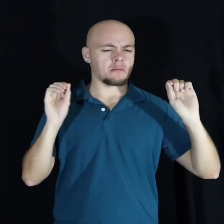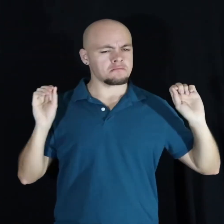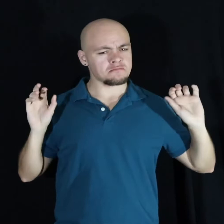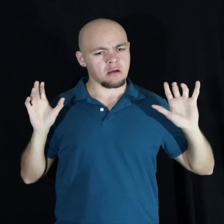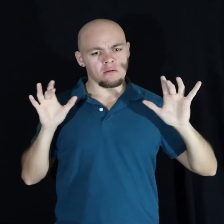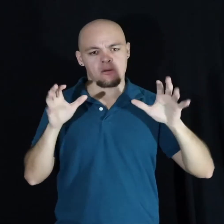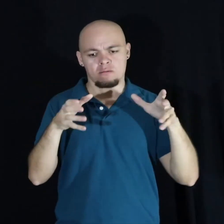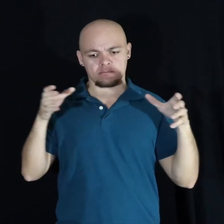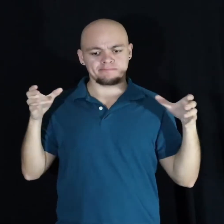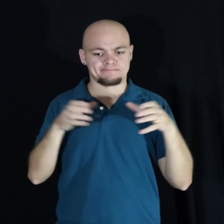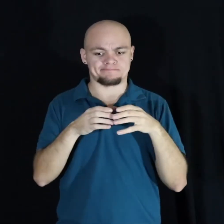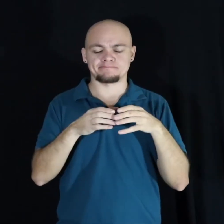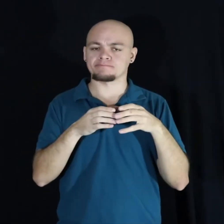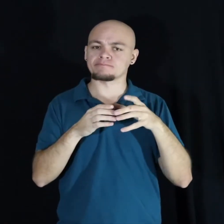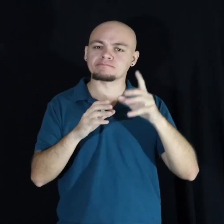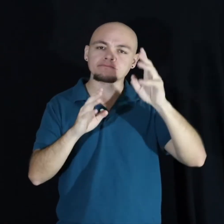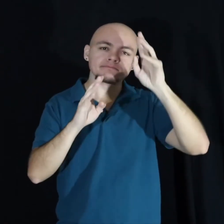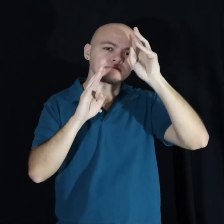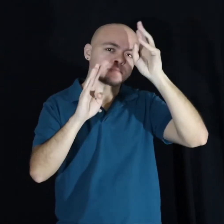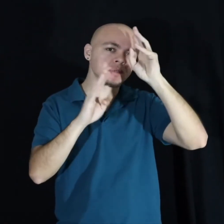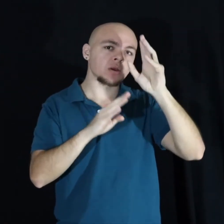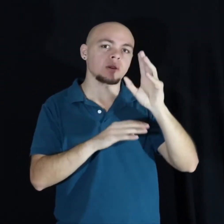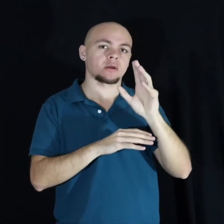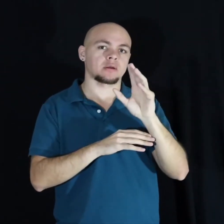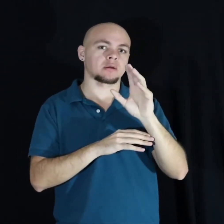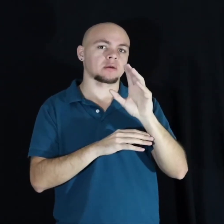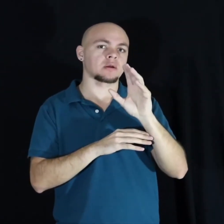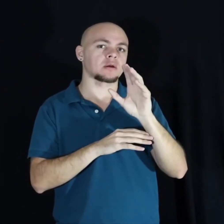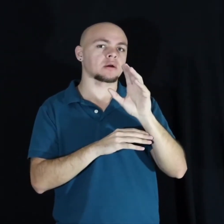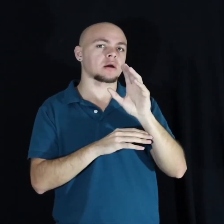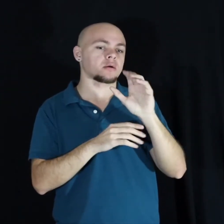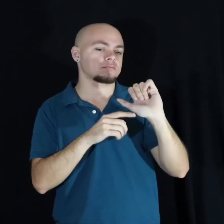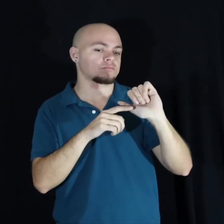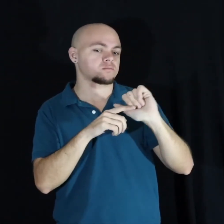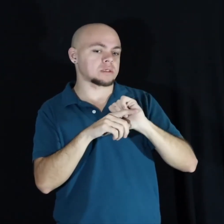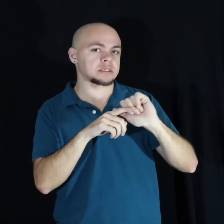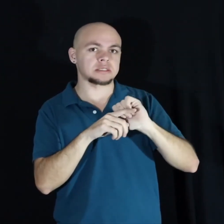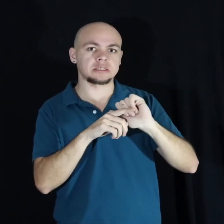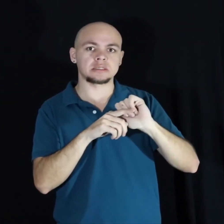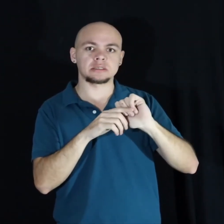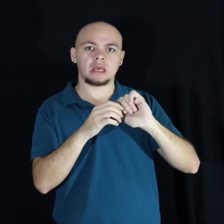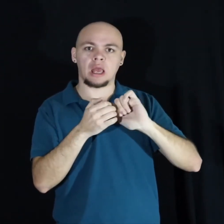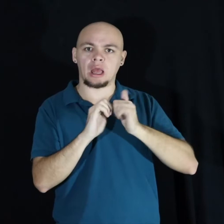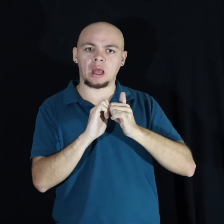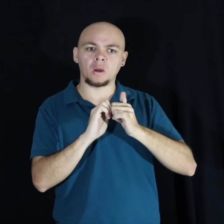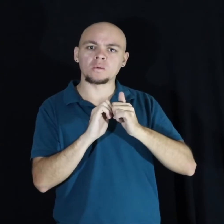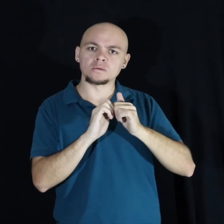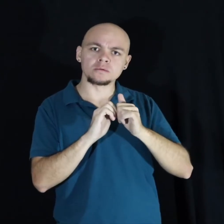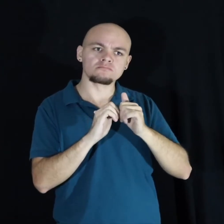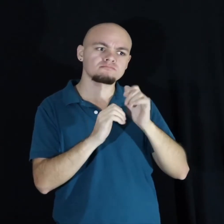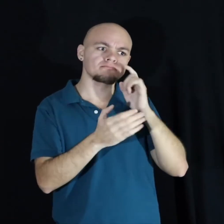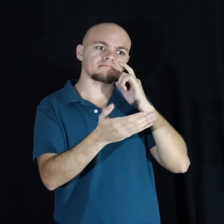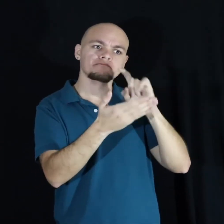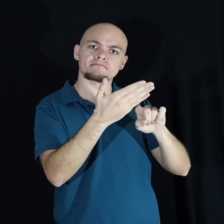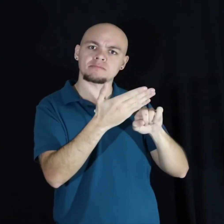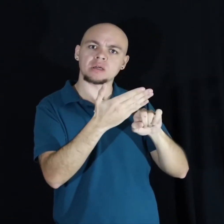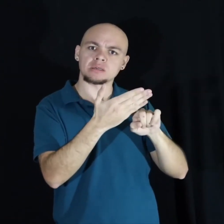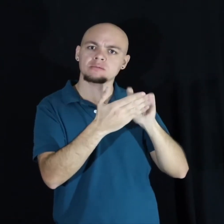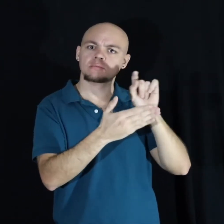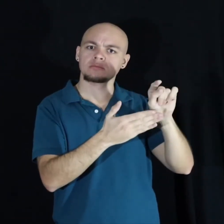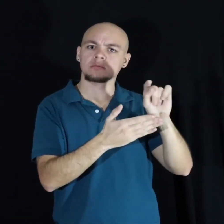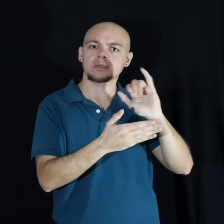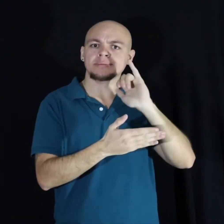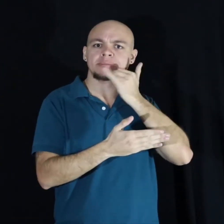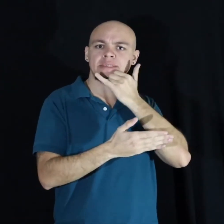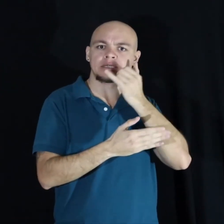come together to create a code of practice on disinformation. And what is this code of practice? It